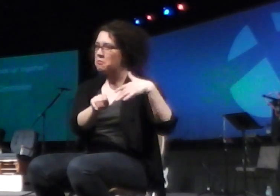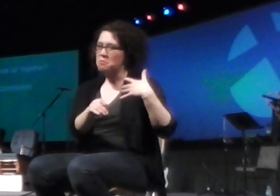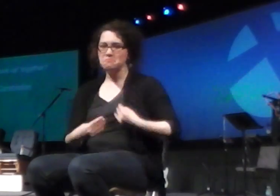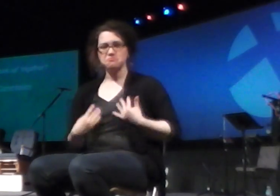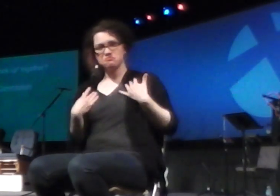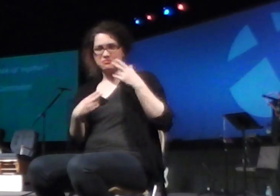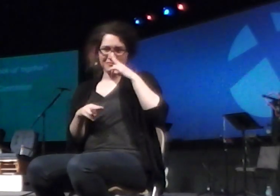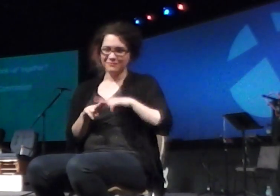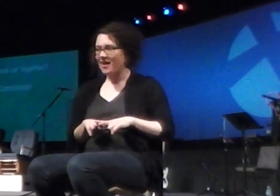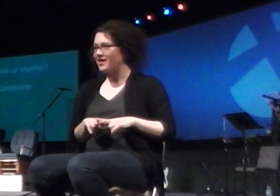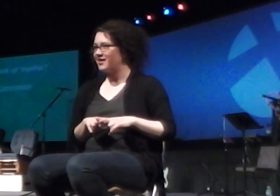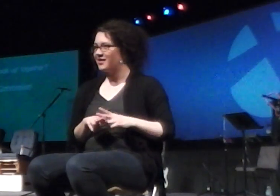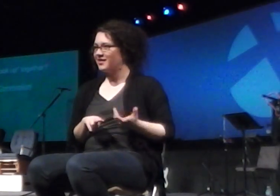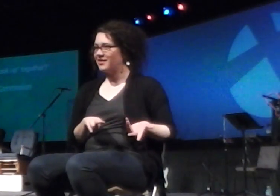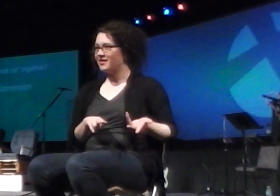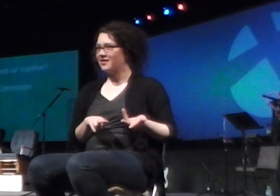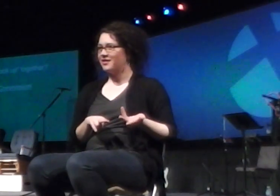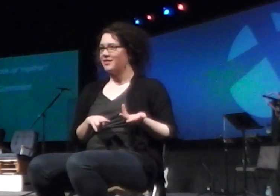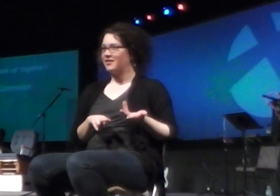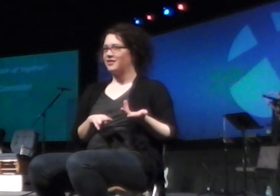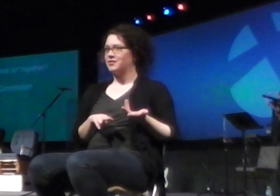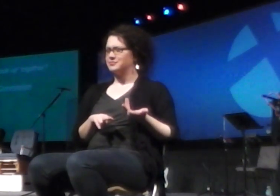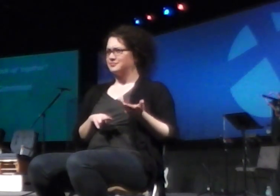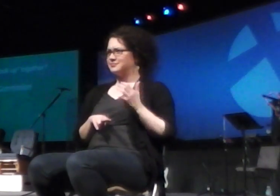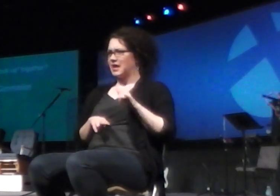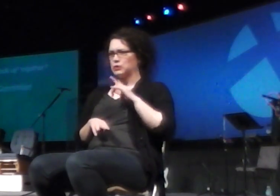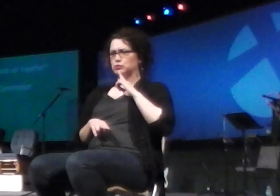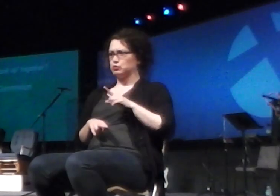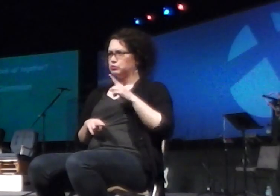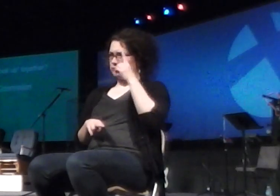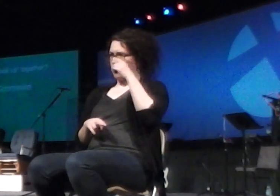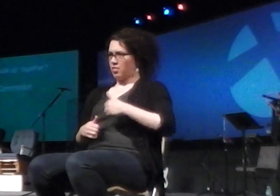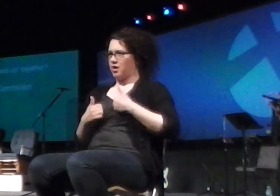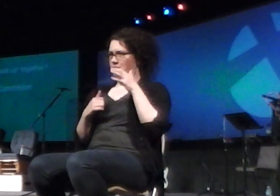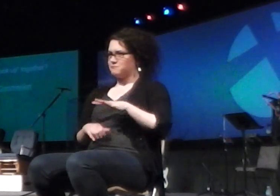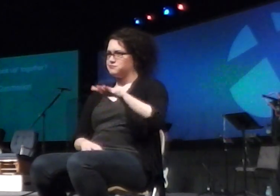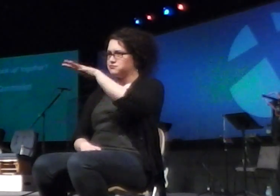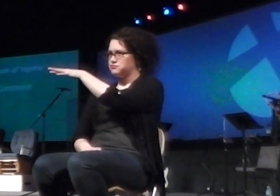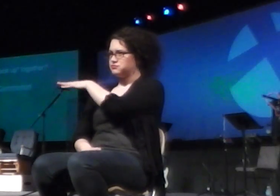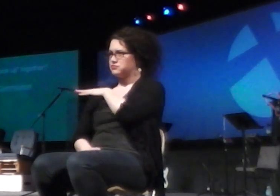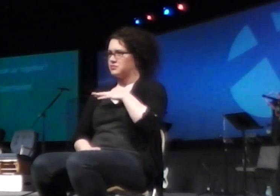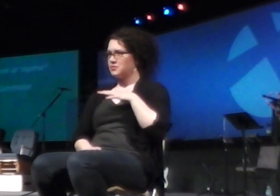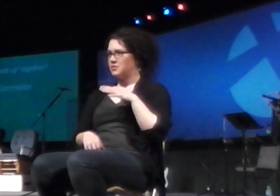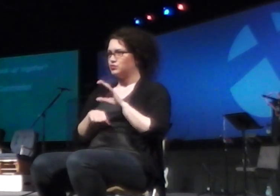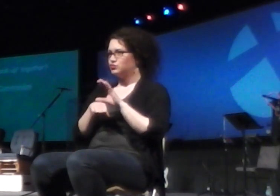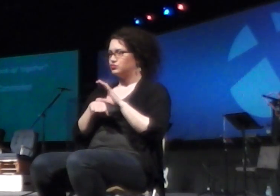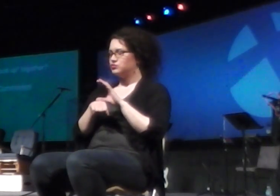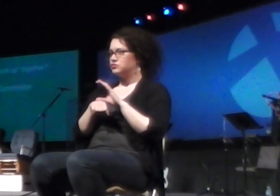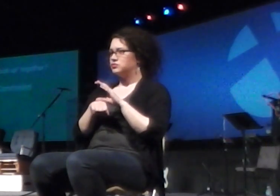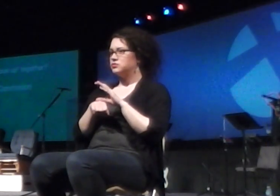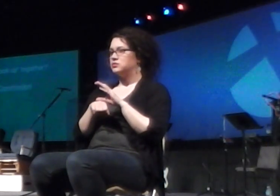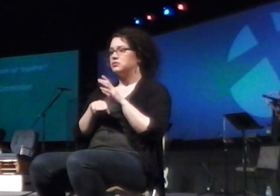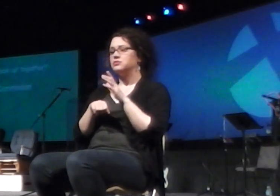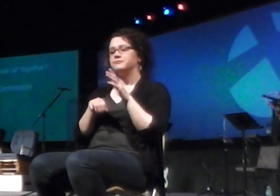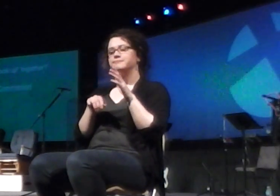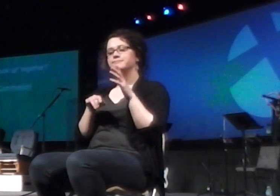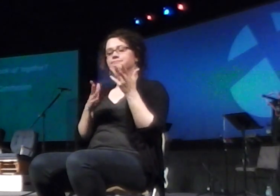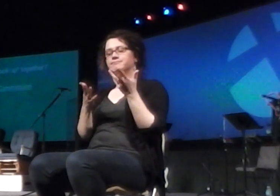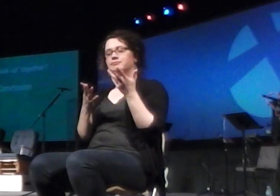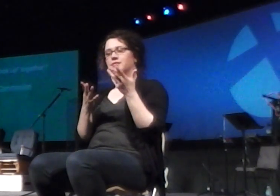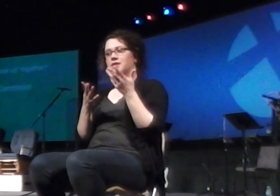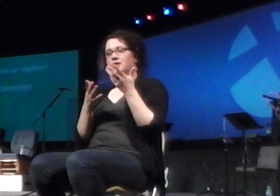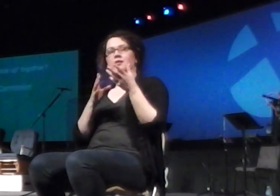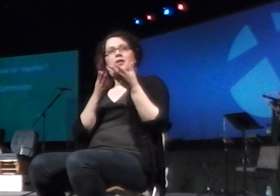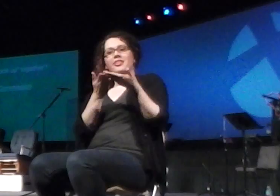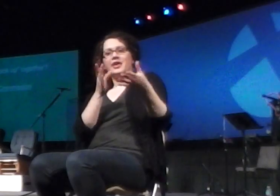think that's such a truth of life. A lot of times, even like when you look at the church, the things of God, like they become alive